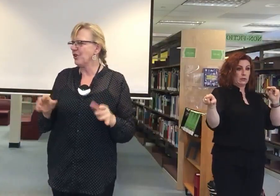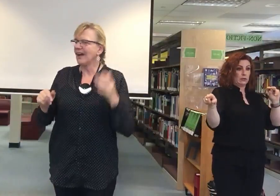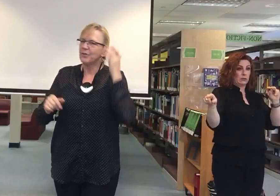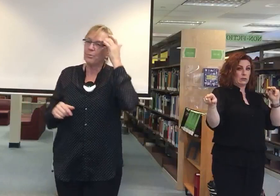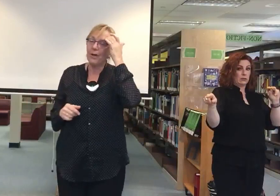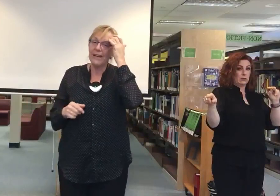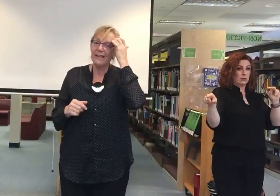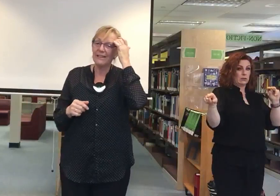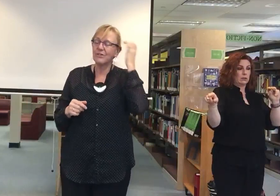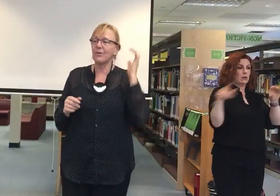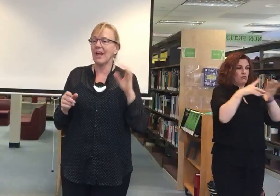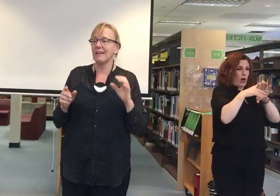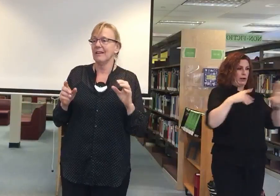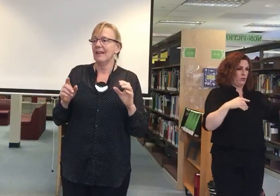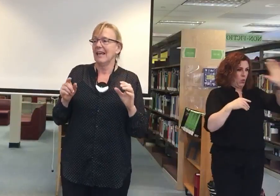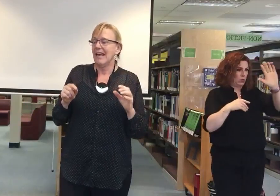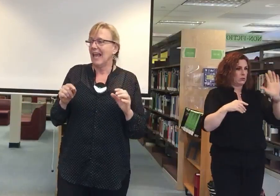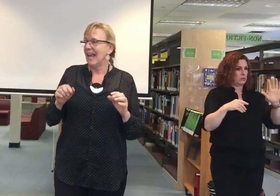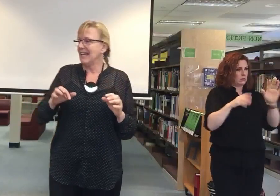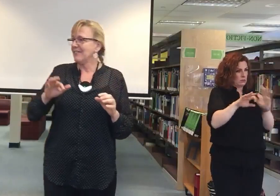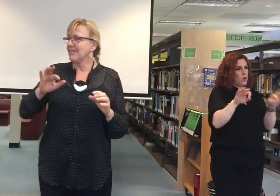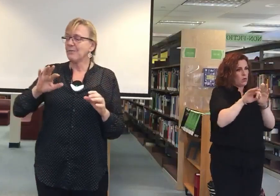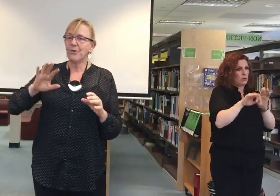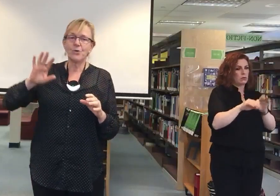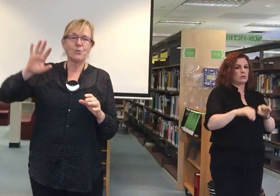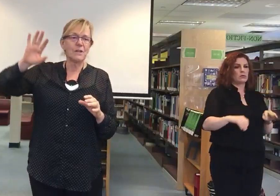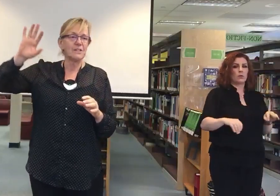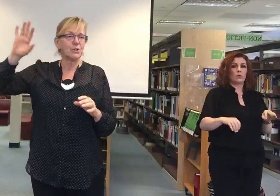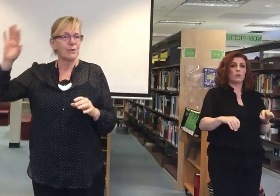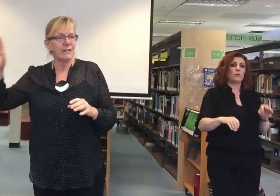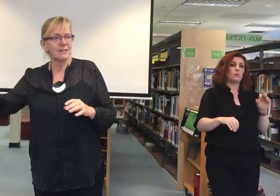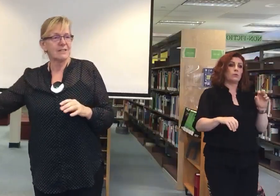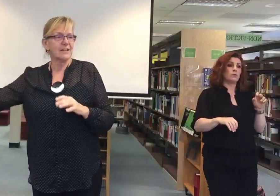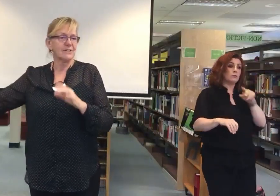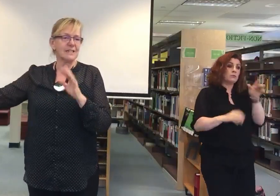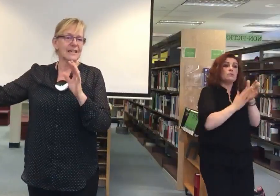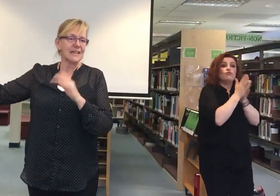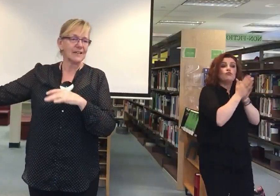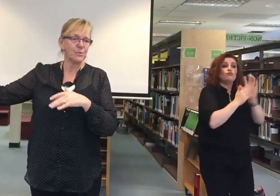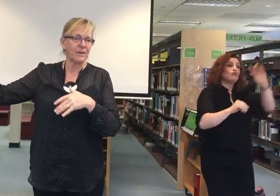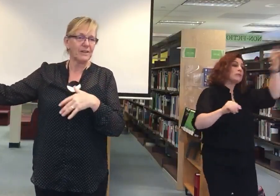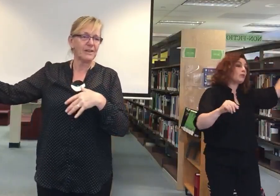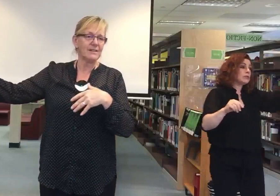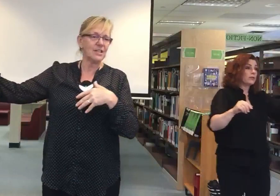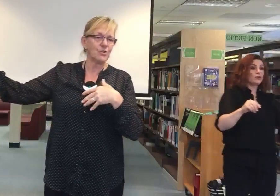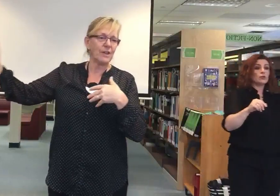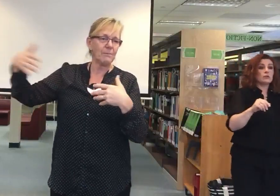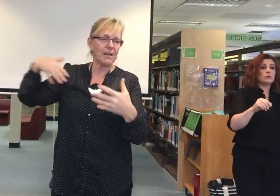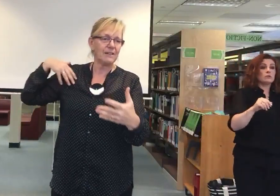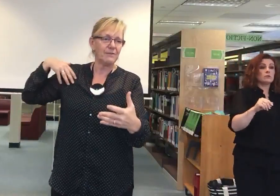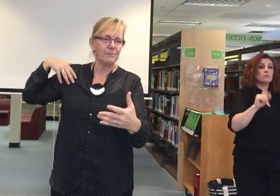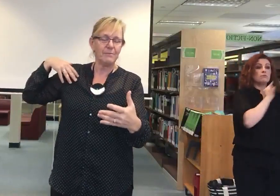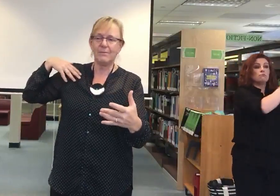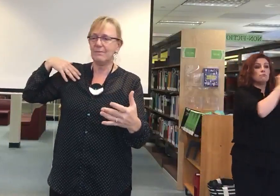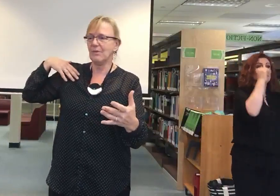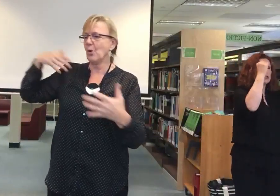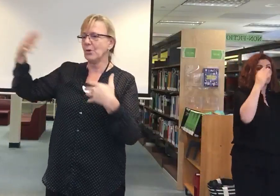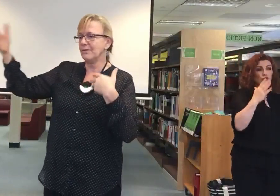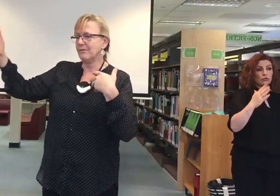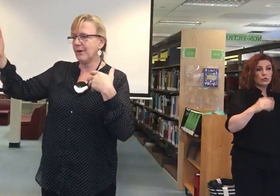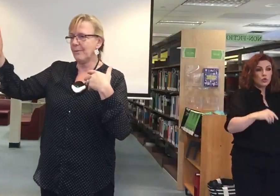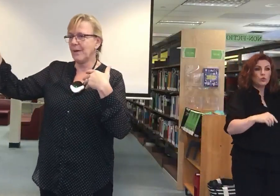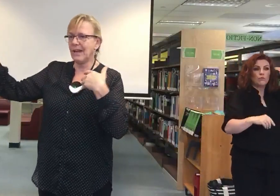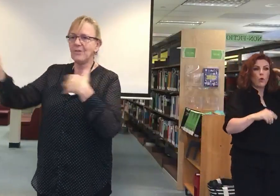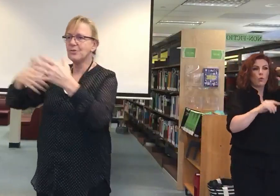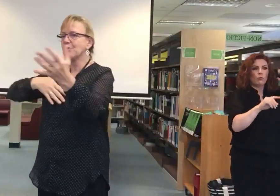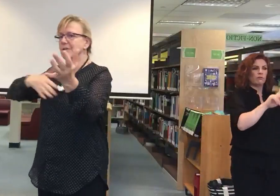make sure you have your break so that, if some folks wanted to go downstairs and connect with a teacher they might have